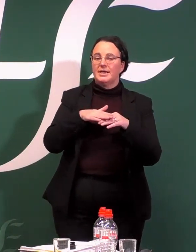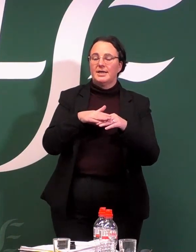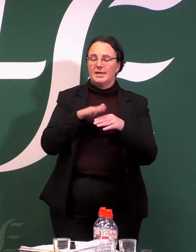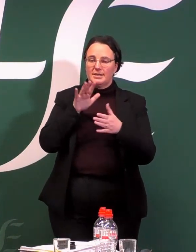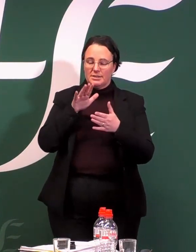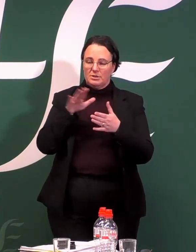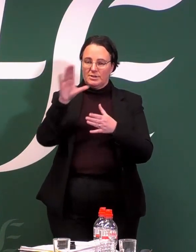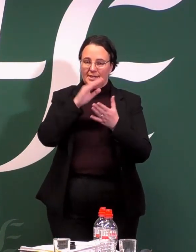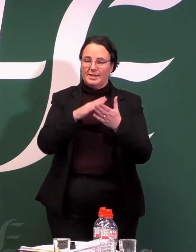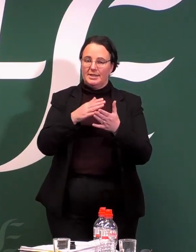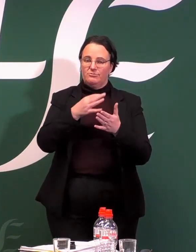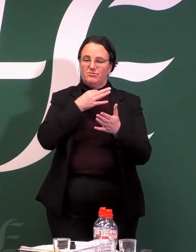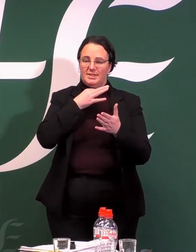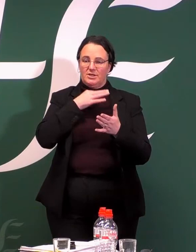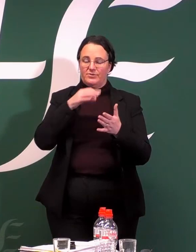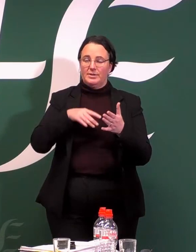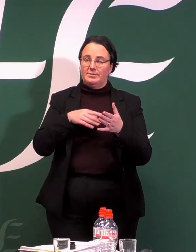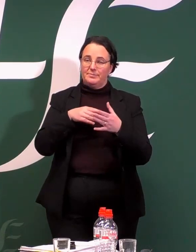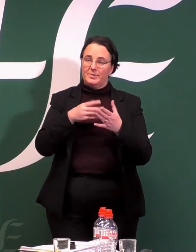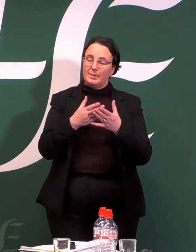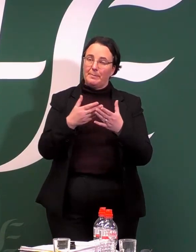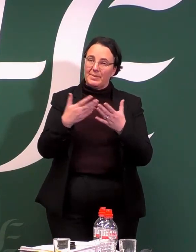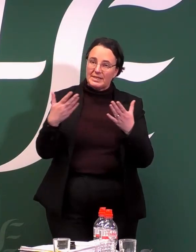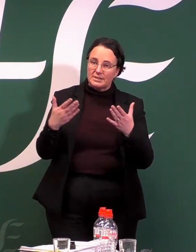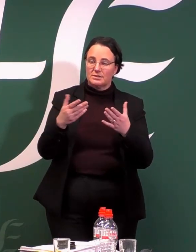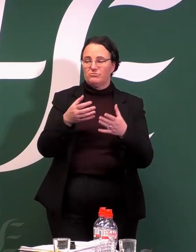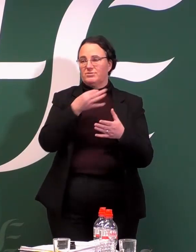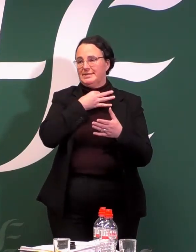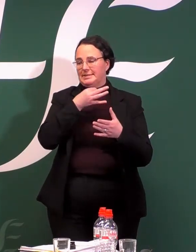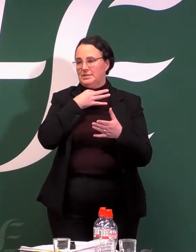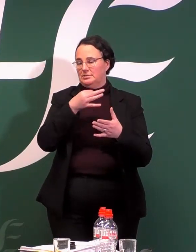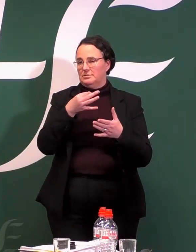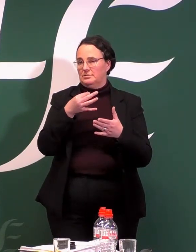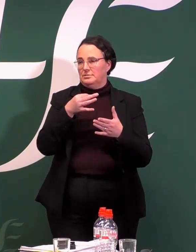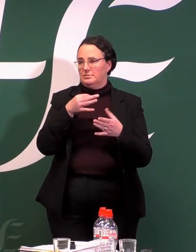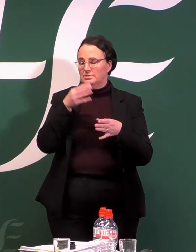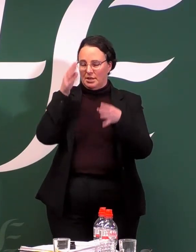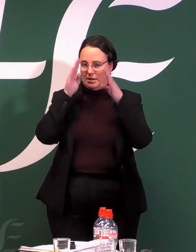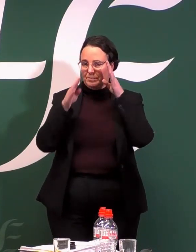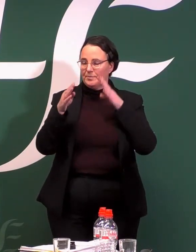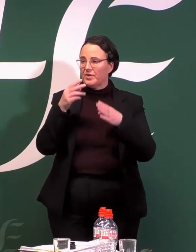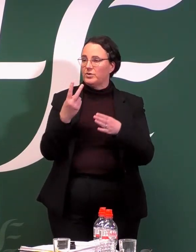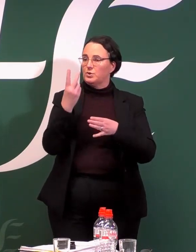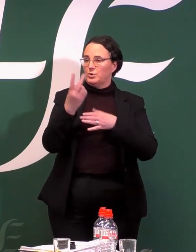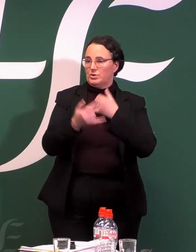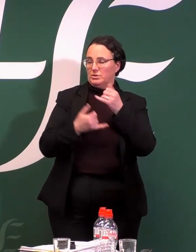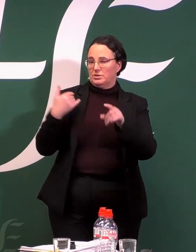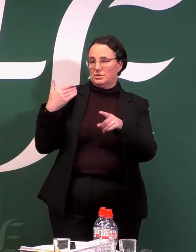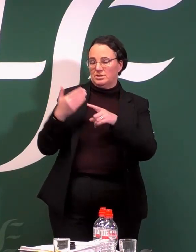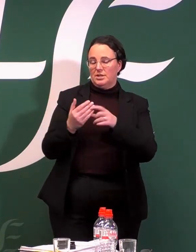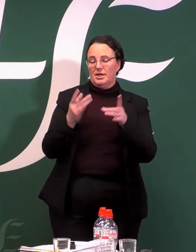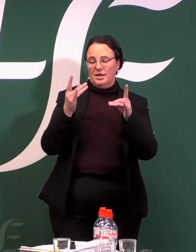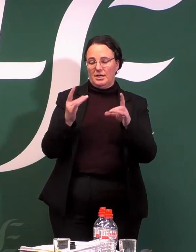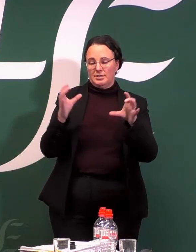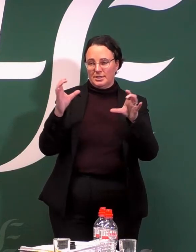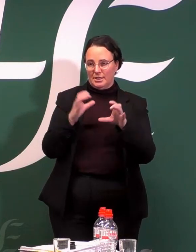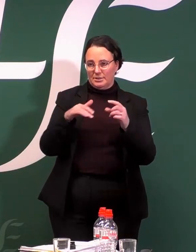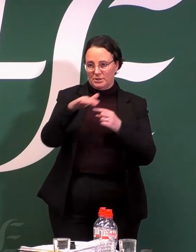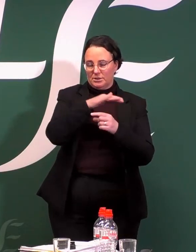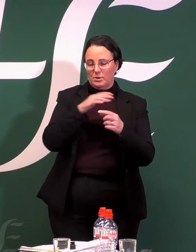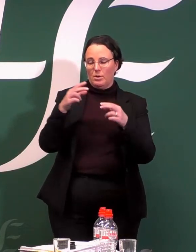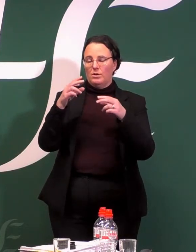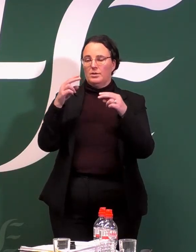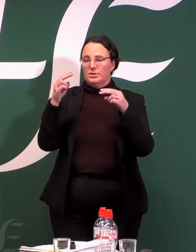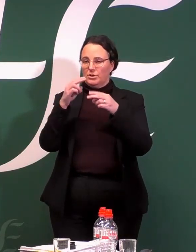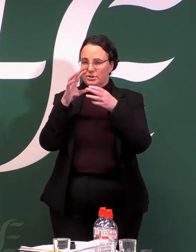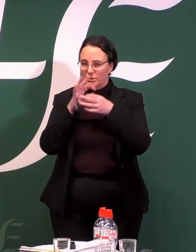harm, and they remain those settings that we've learned the hard way over the past almost 2 years now. Healthcare settings, nursery homes,